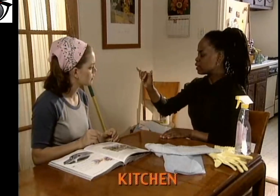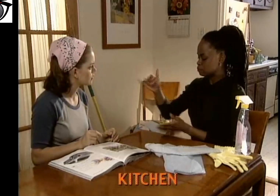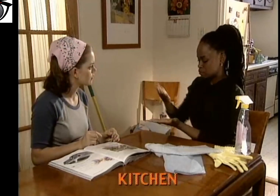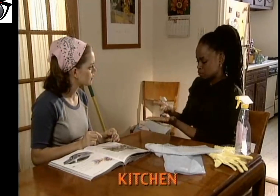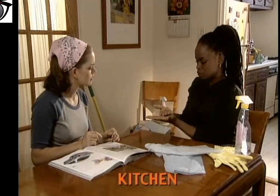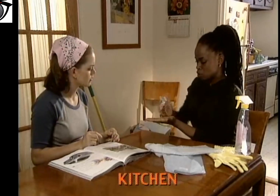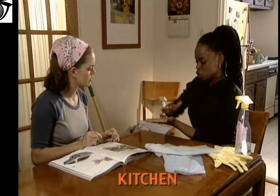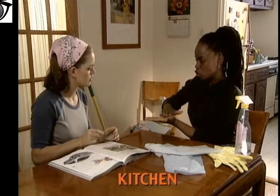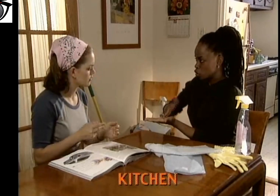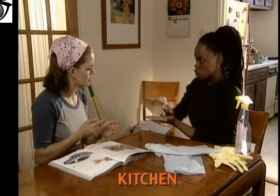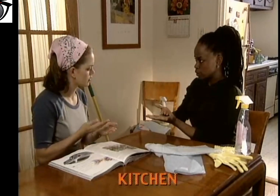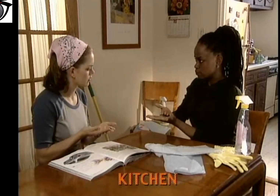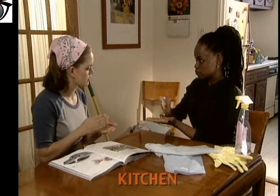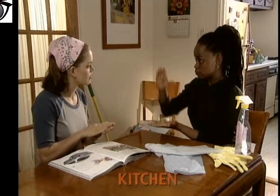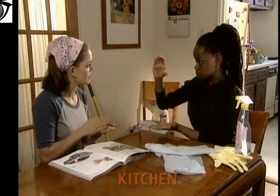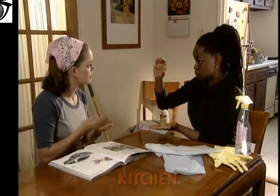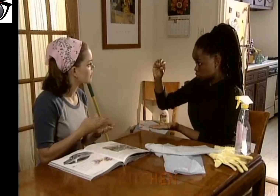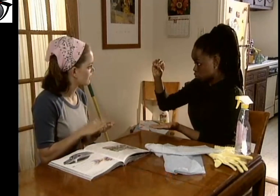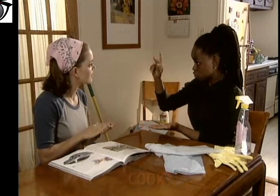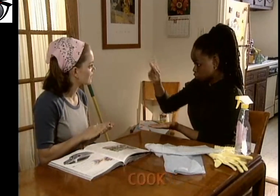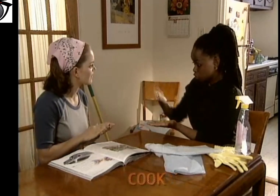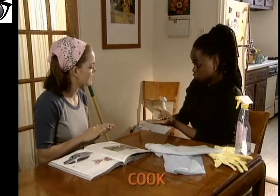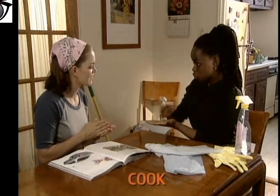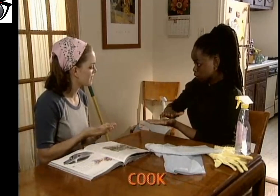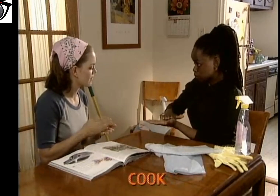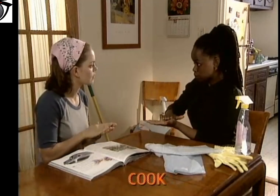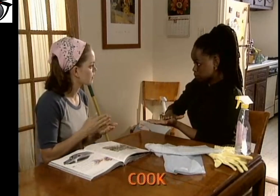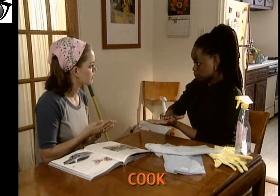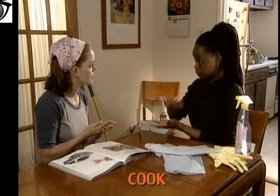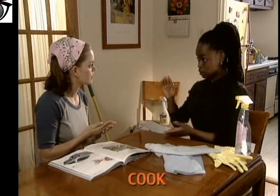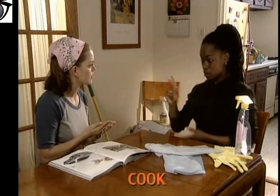This is the kitchen. It's like the sign for cook.